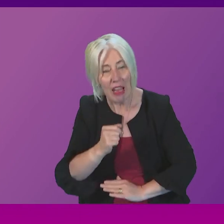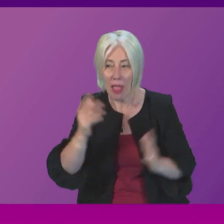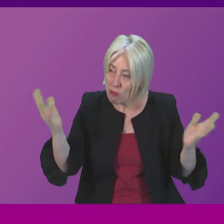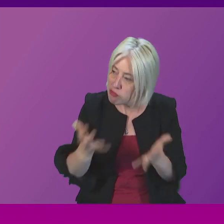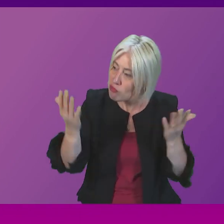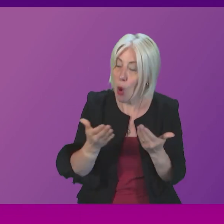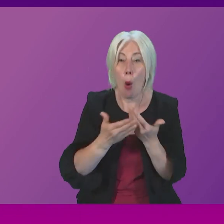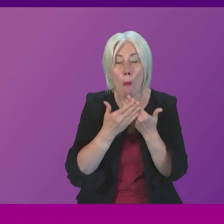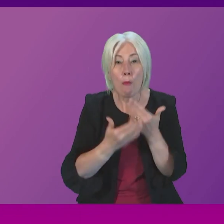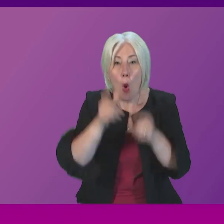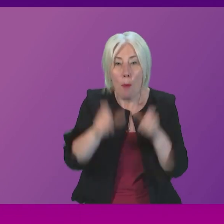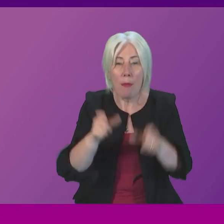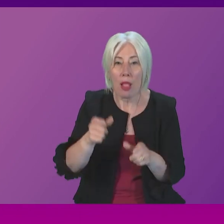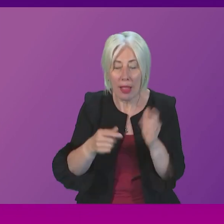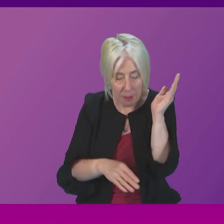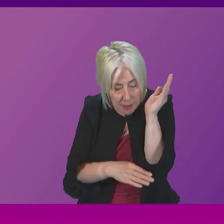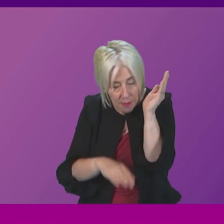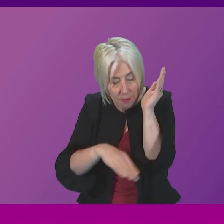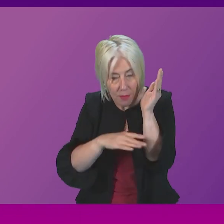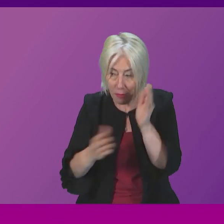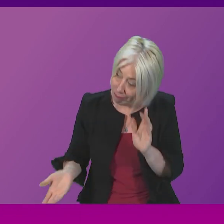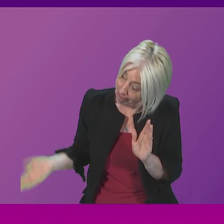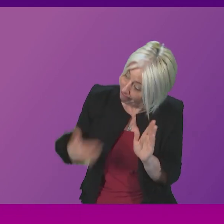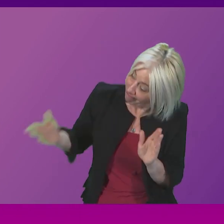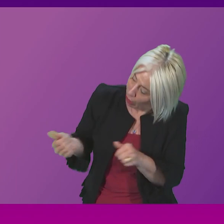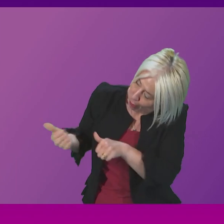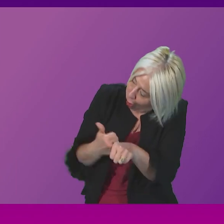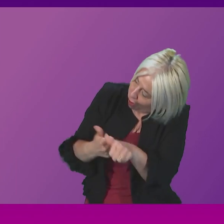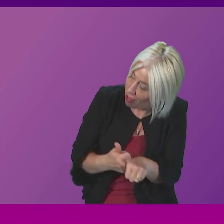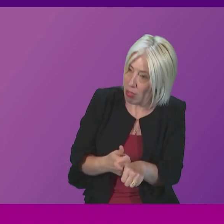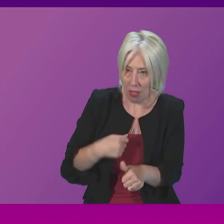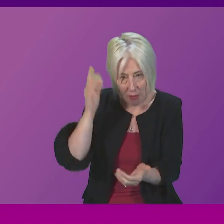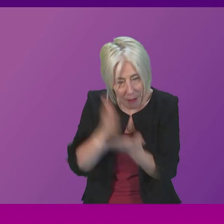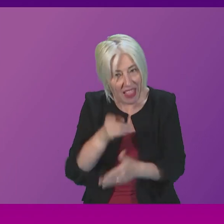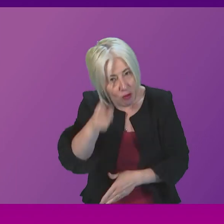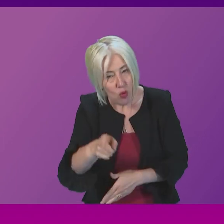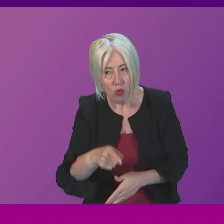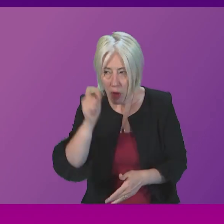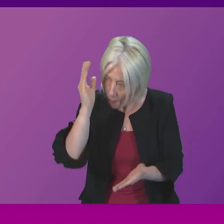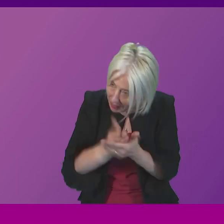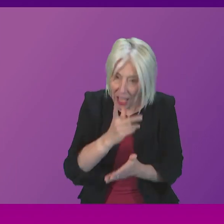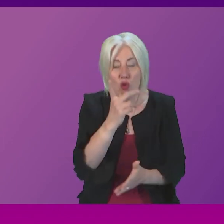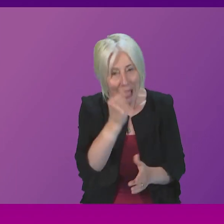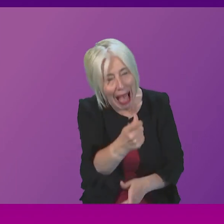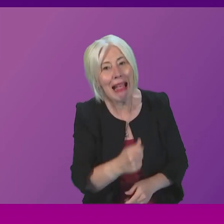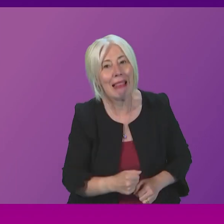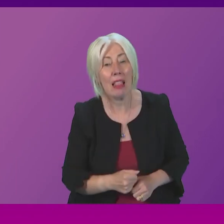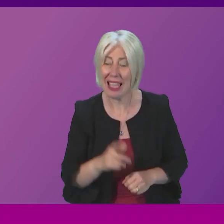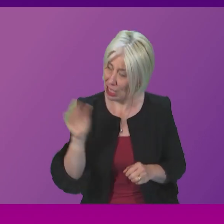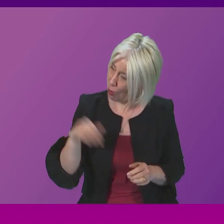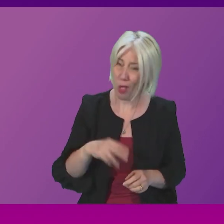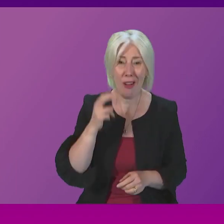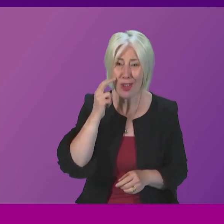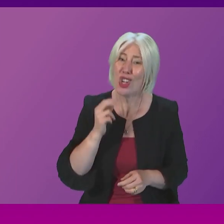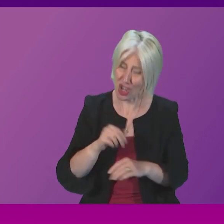up on the ladder behind us. I believe in you. I believe you can do this. And yeah, you'll have really, really shitty days.